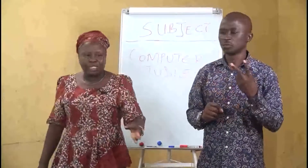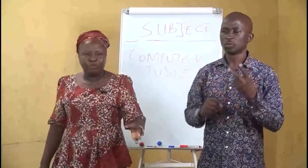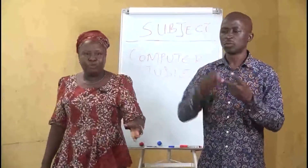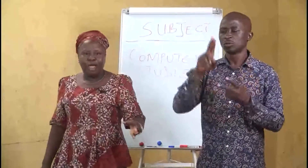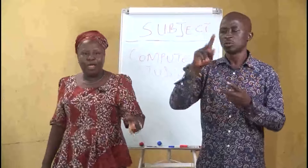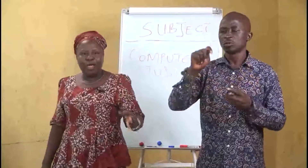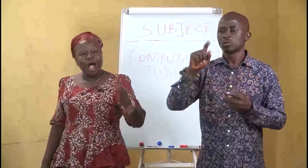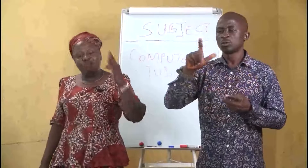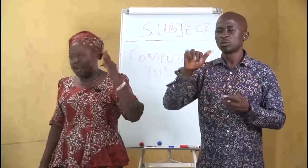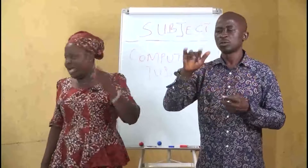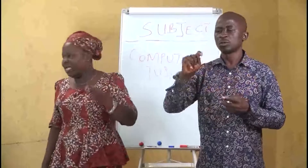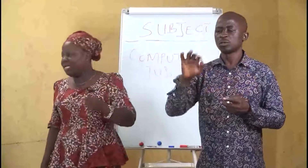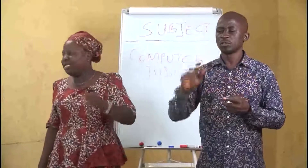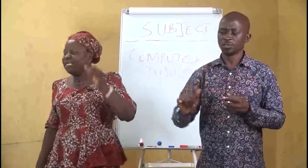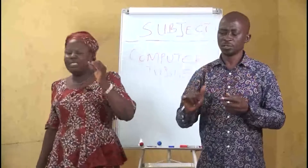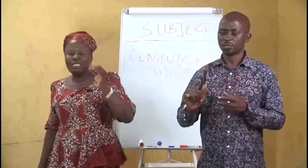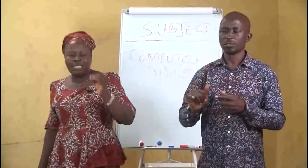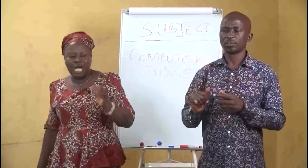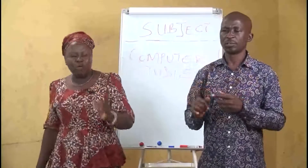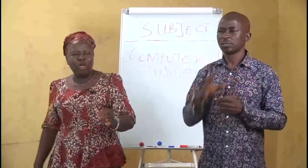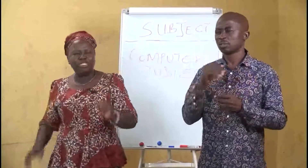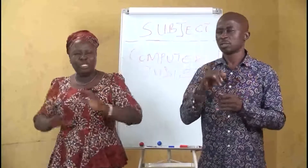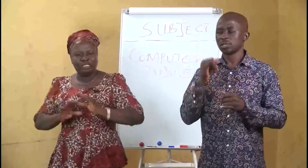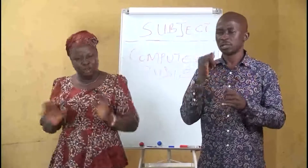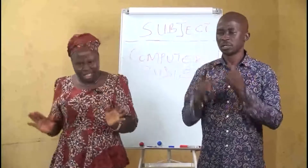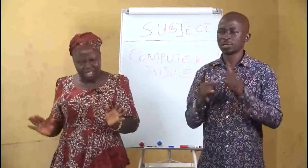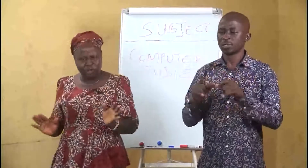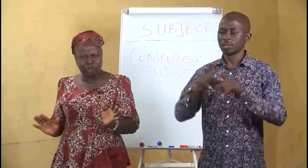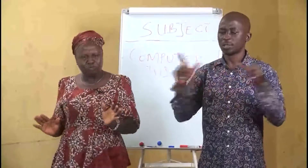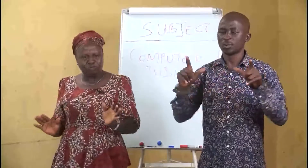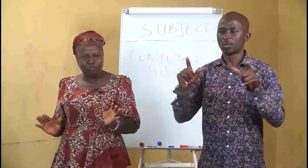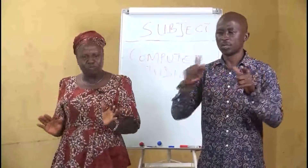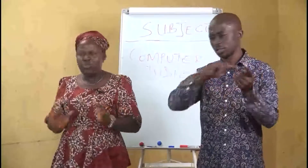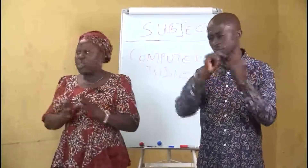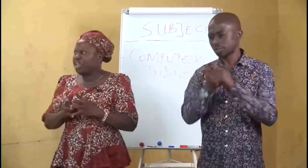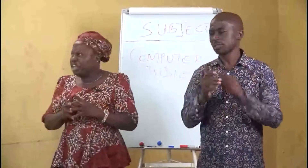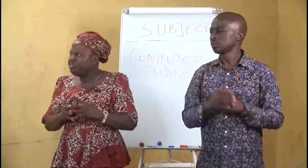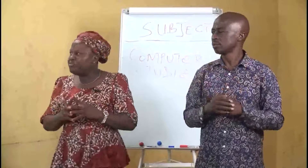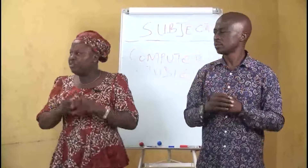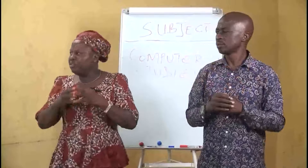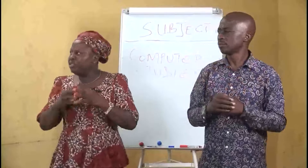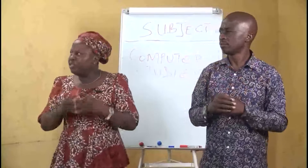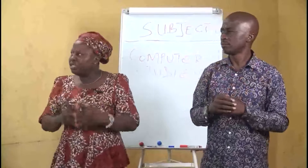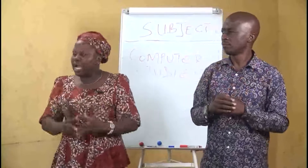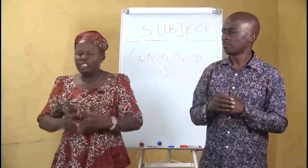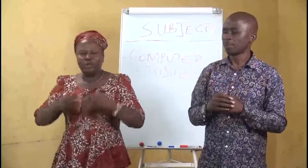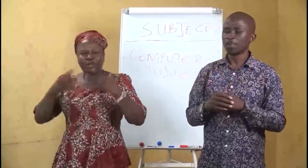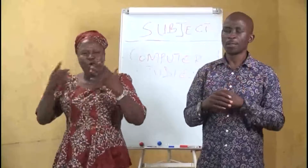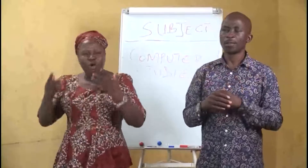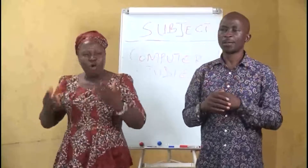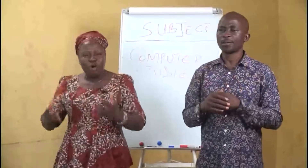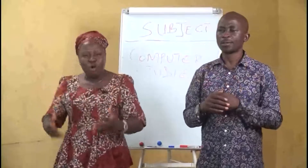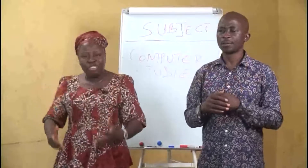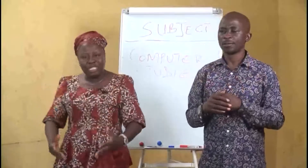utility software, and finally, the language translators. If you